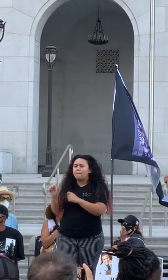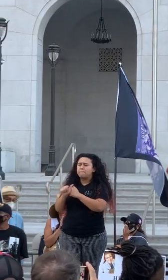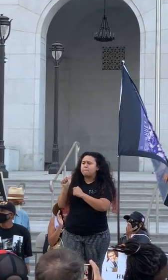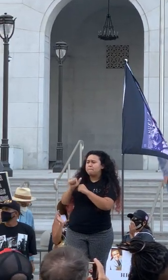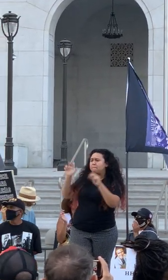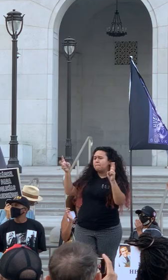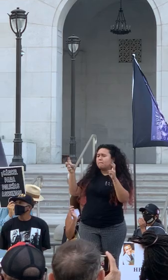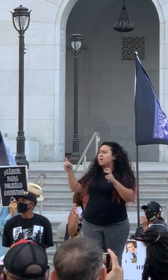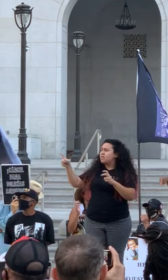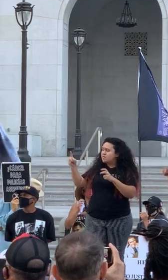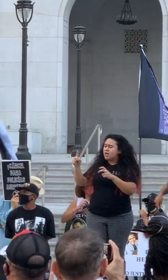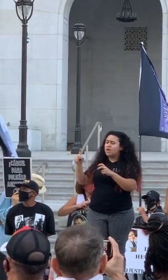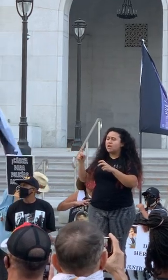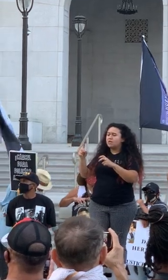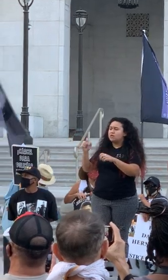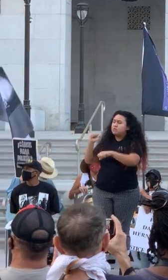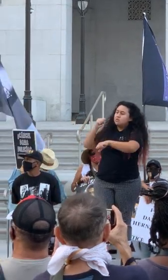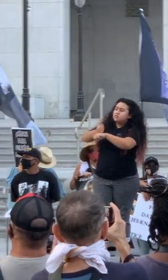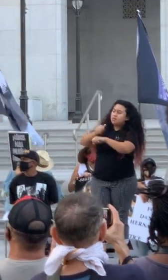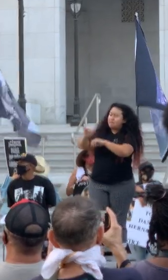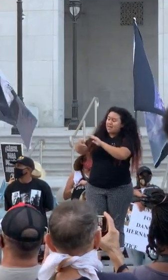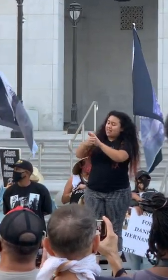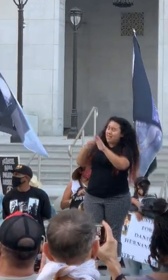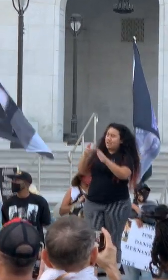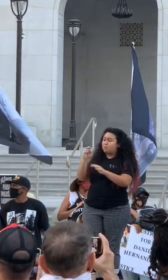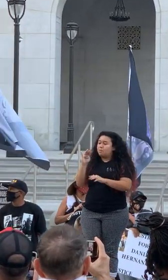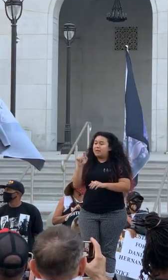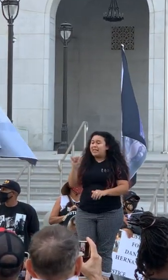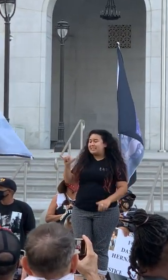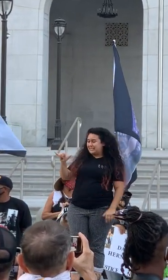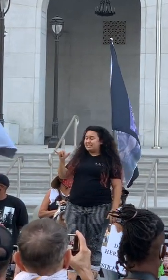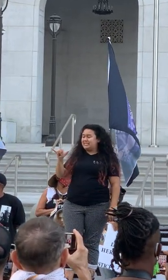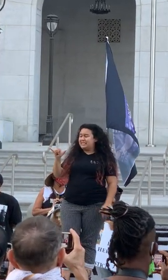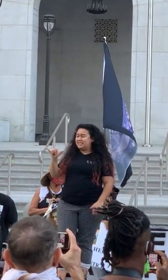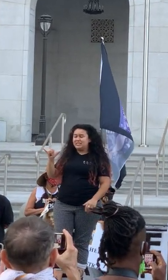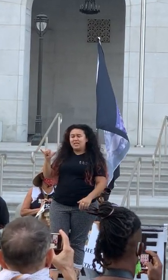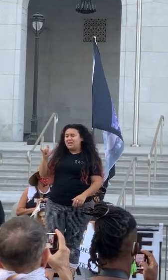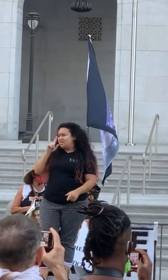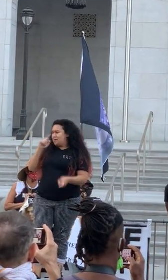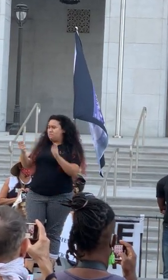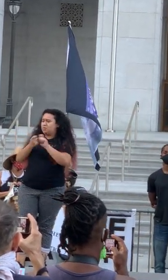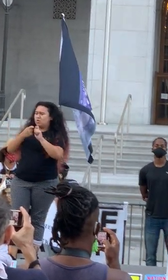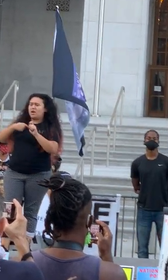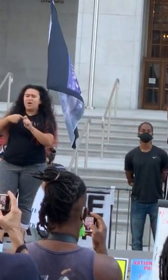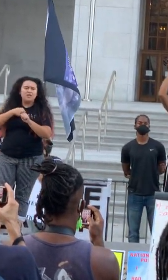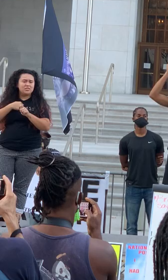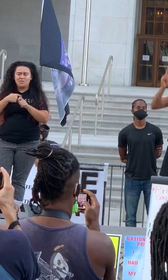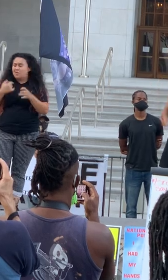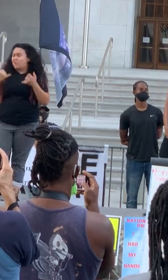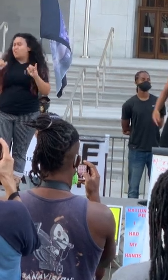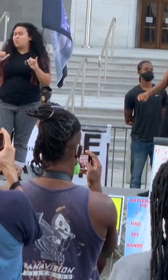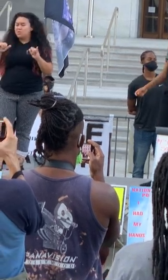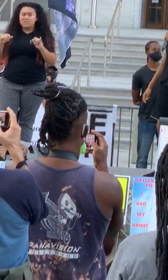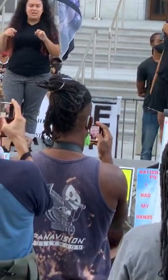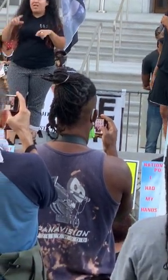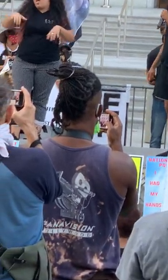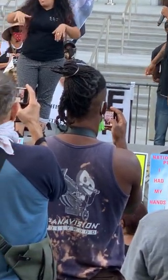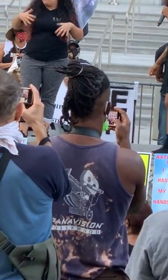The construction of criminality, and it led to a betrayal that we have never recovered from, decades and decades